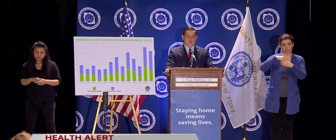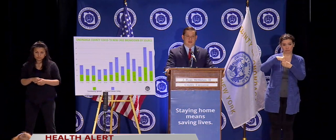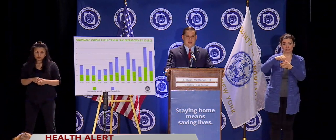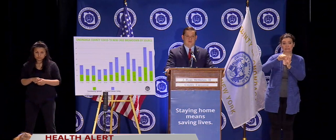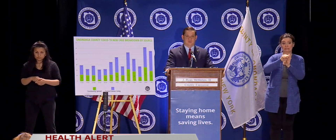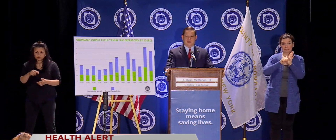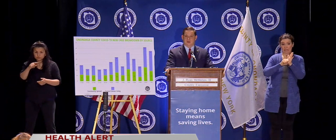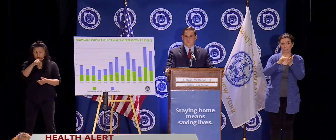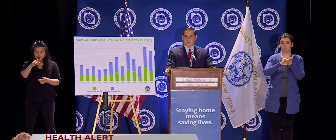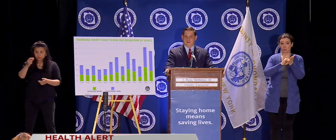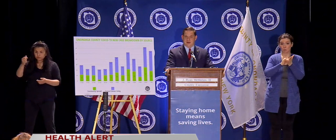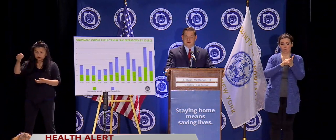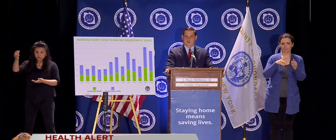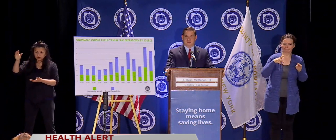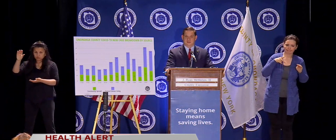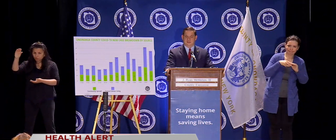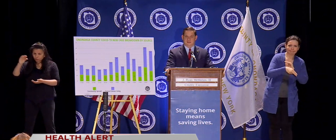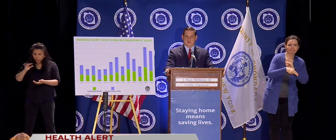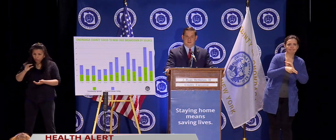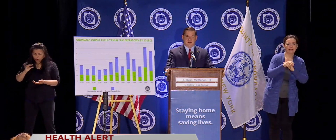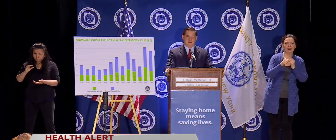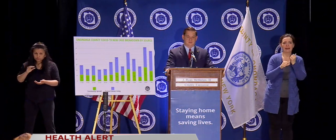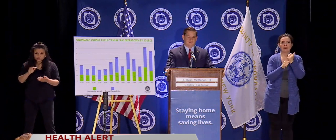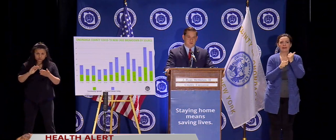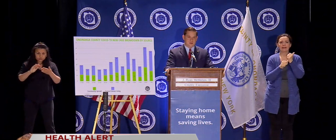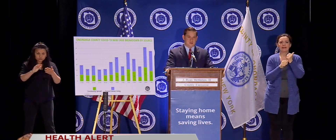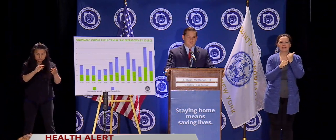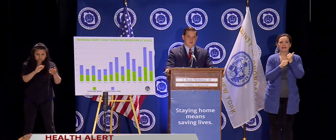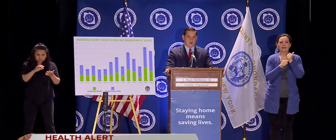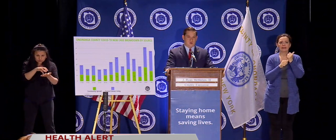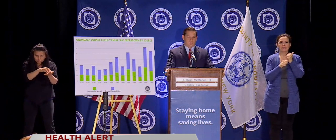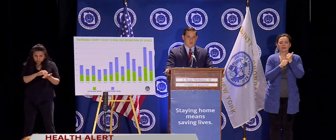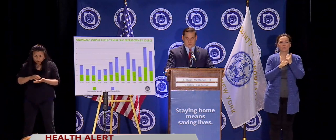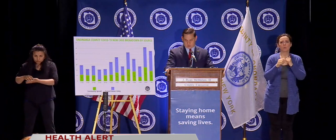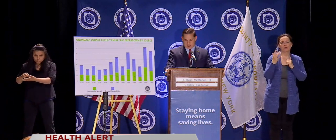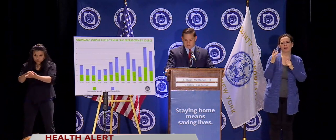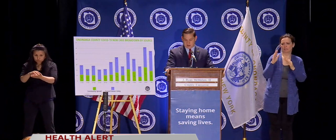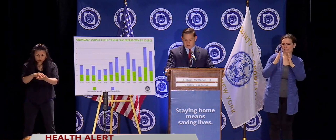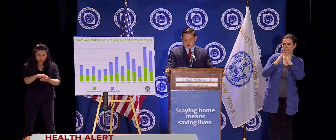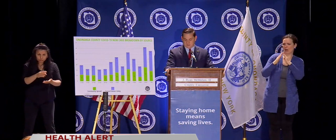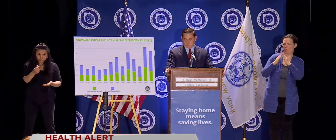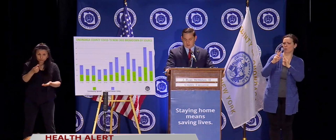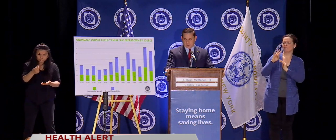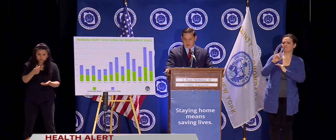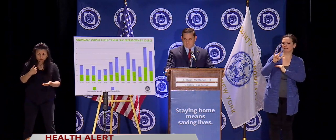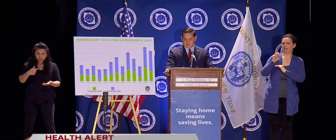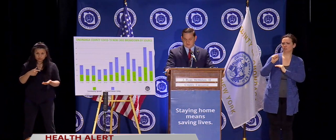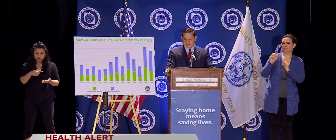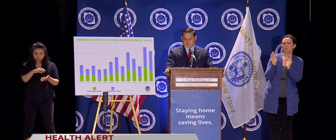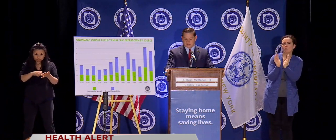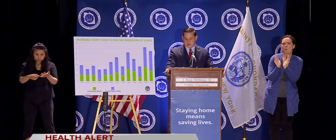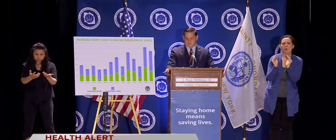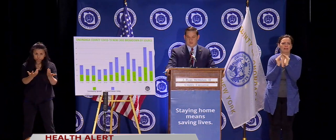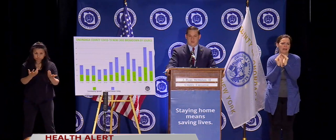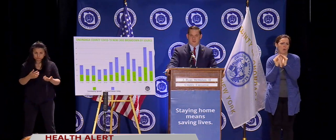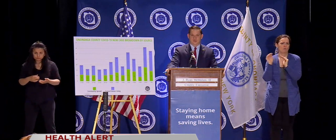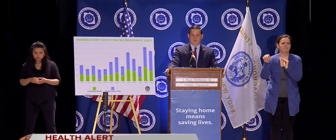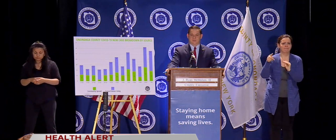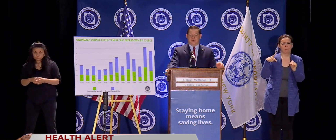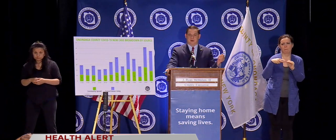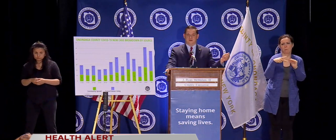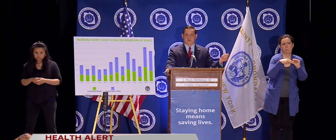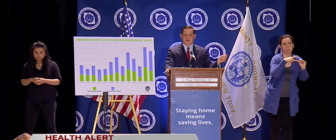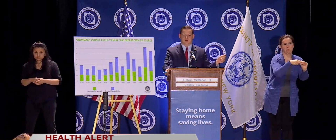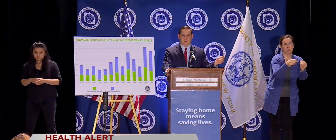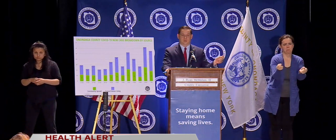and they took that from county sales tax and city sales tax. So that payment of $578 used